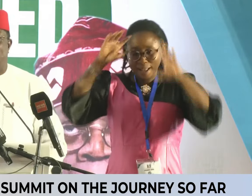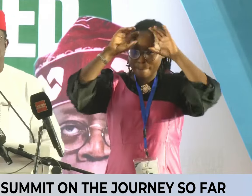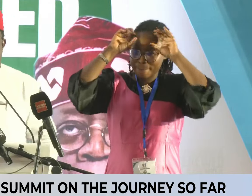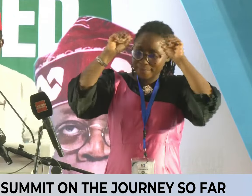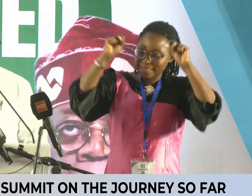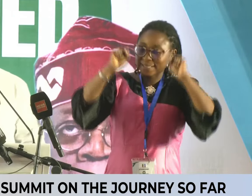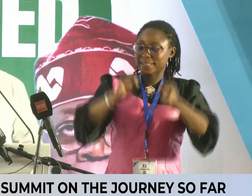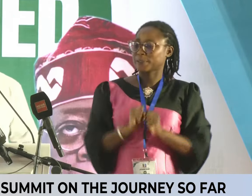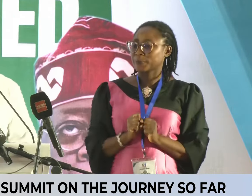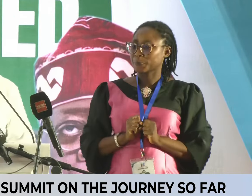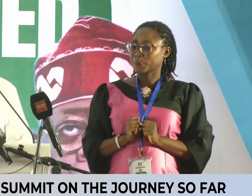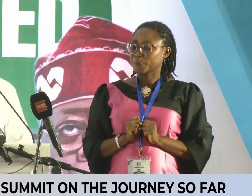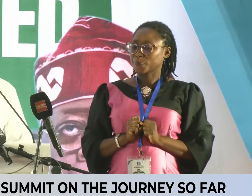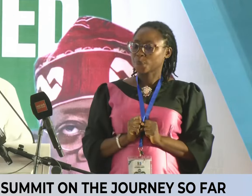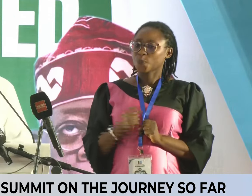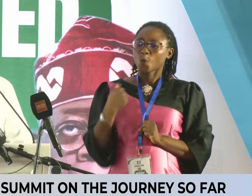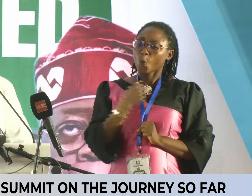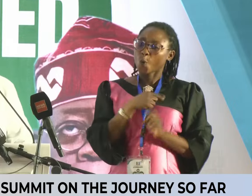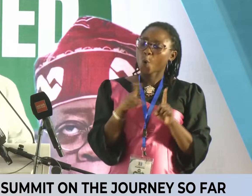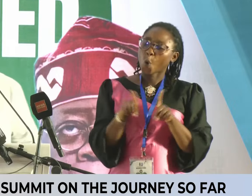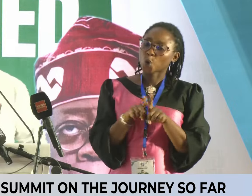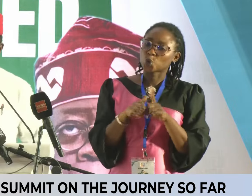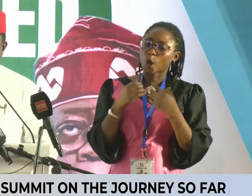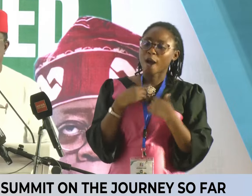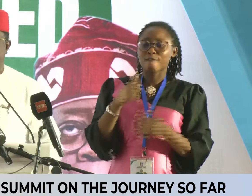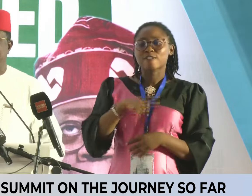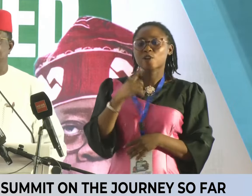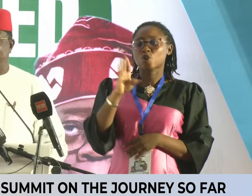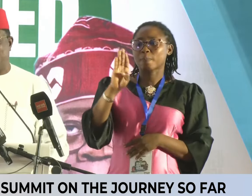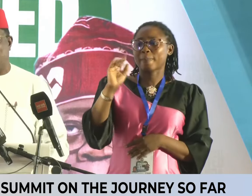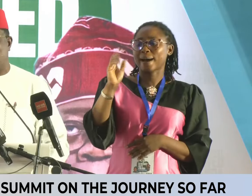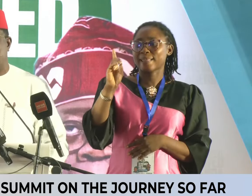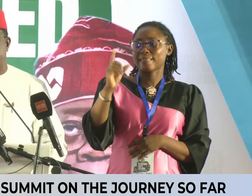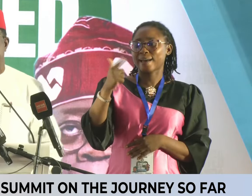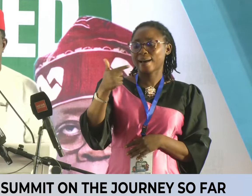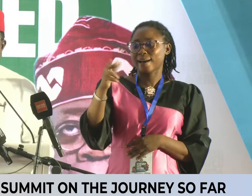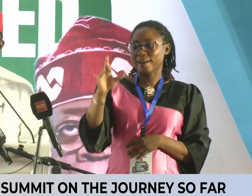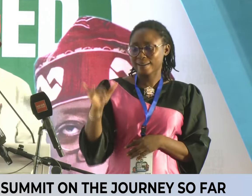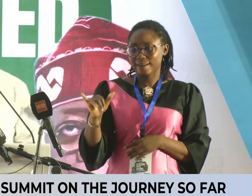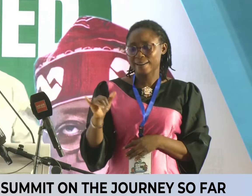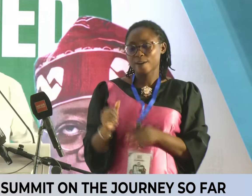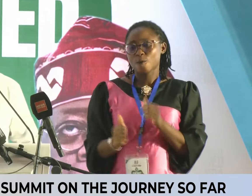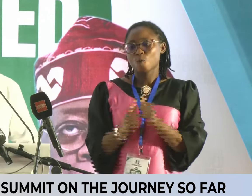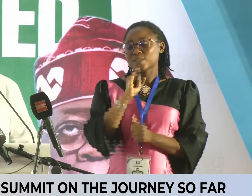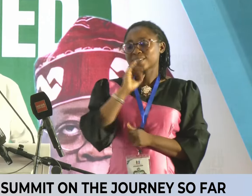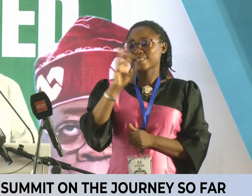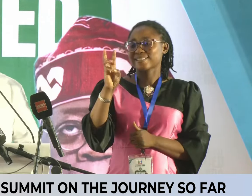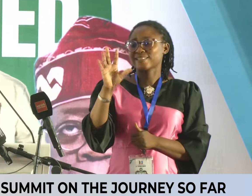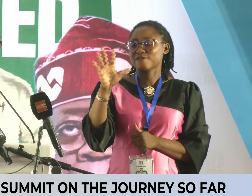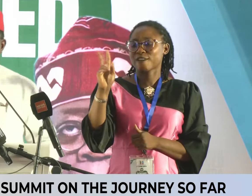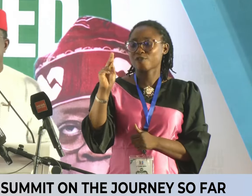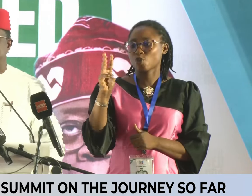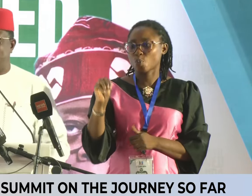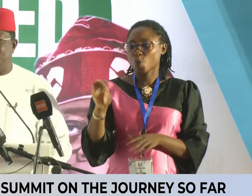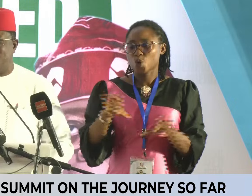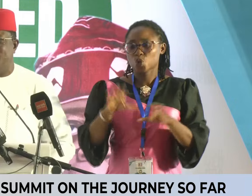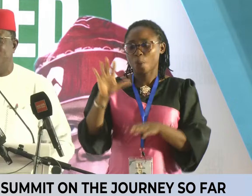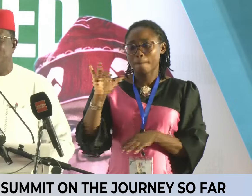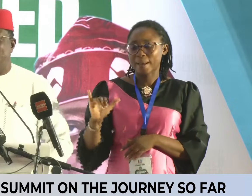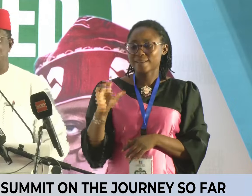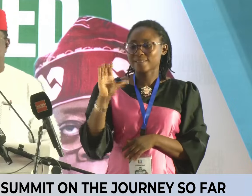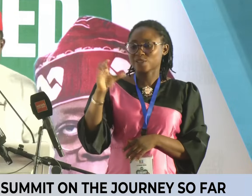President. And we also have the Lagos-Badagry section, which is 65 kilometers, being done by